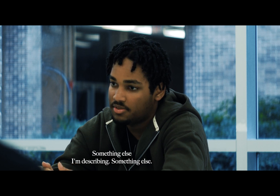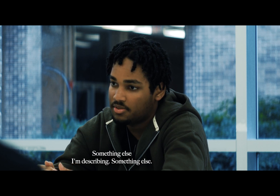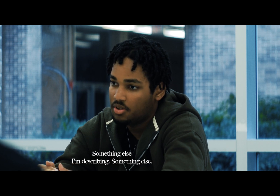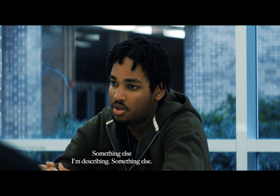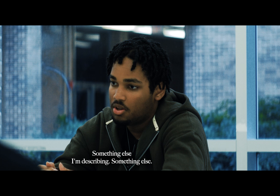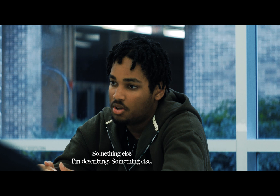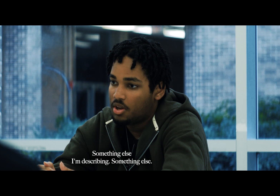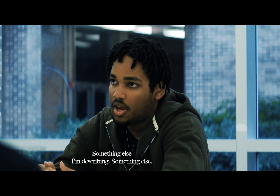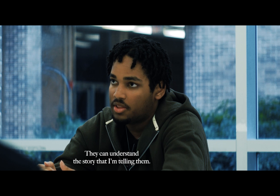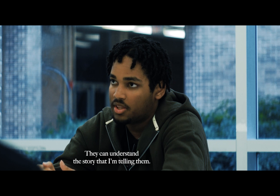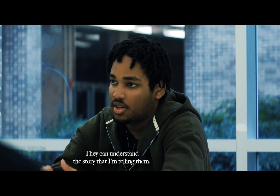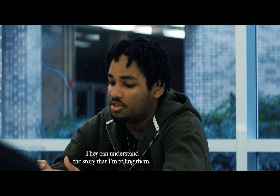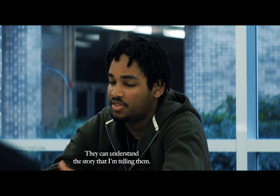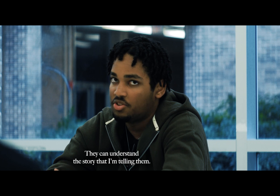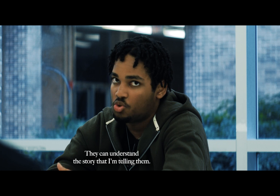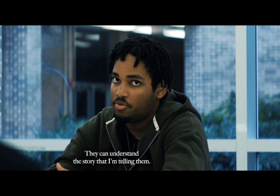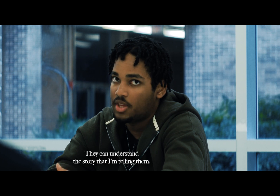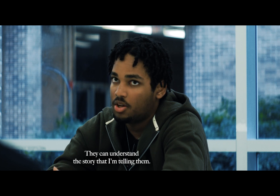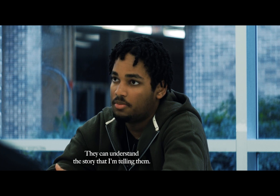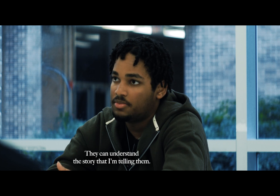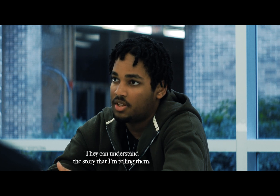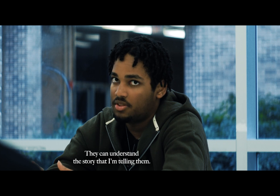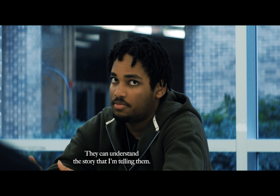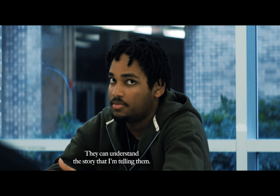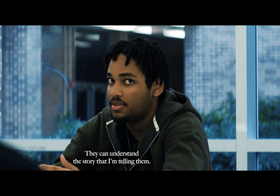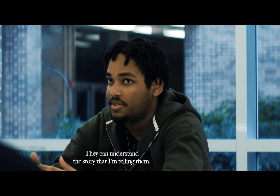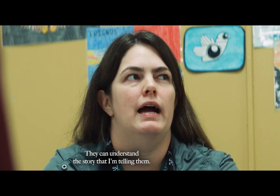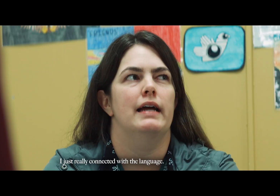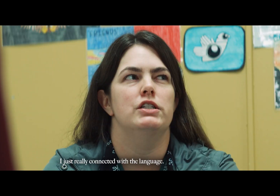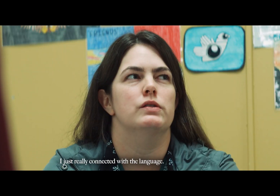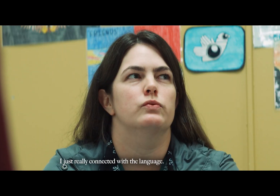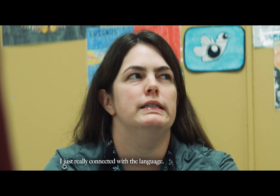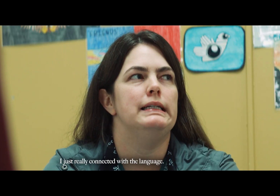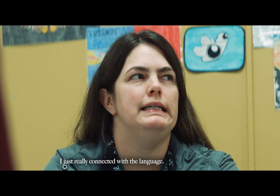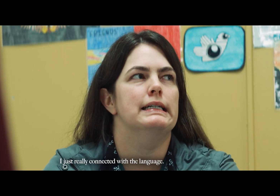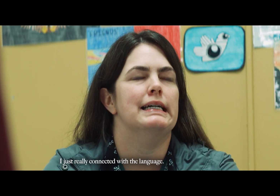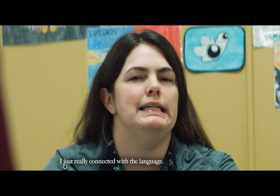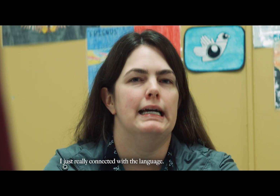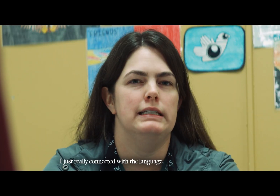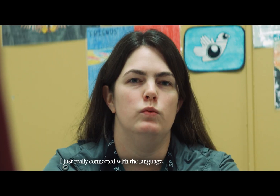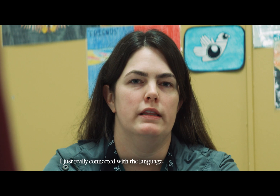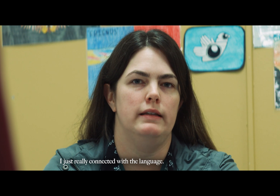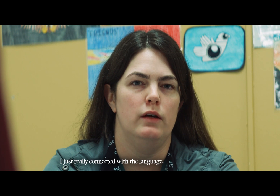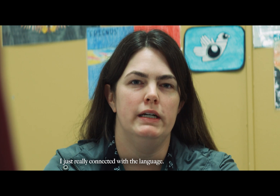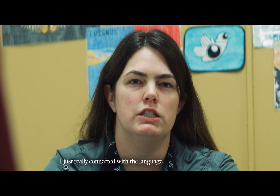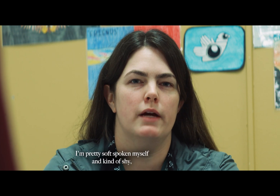else. They can understand the story that I'm telling them. I just really connected with the language. I'm